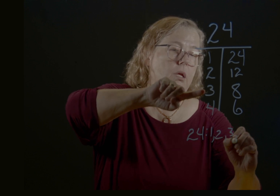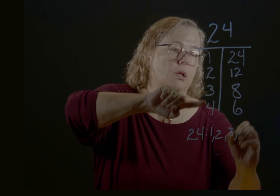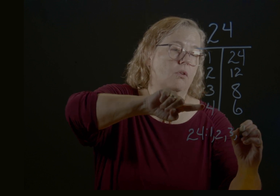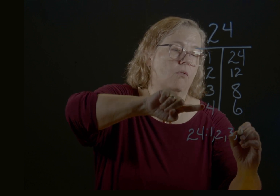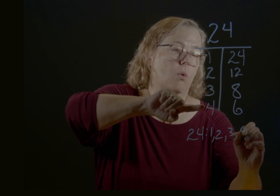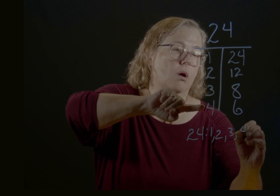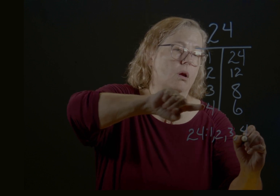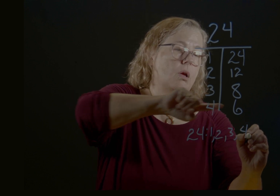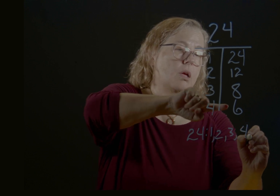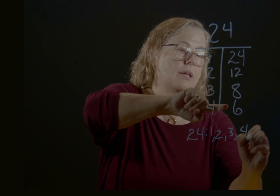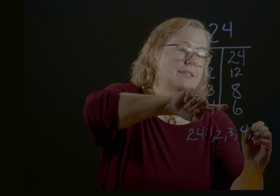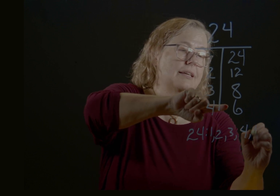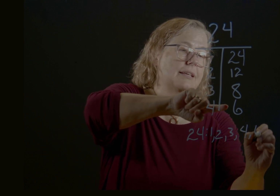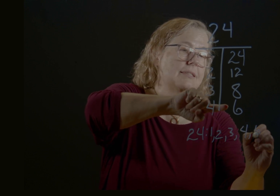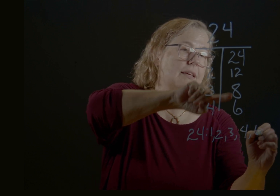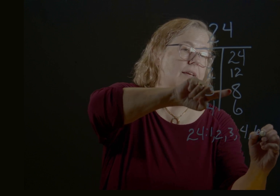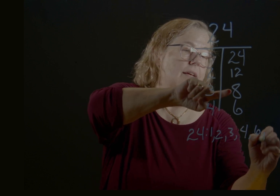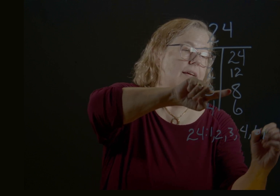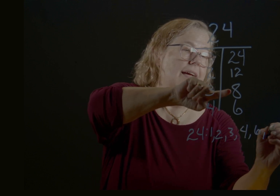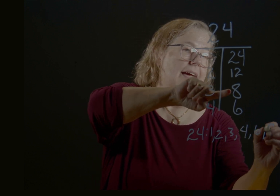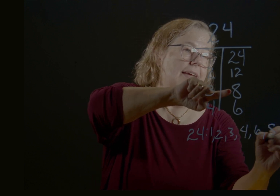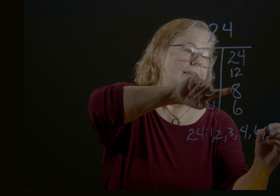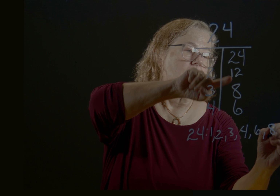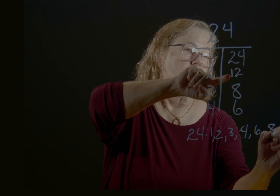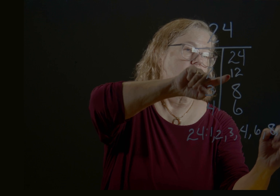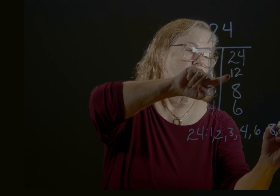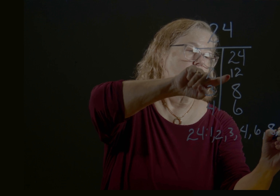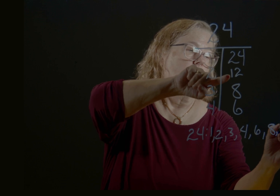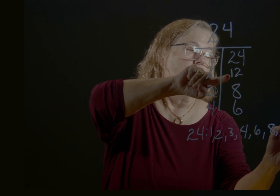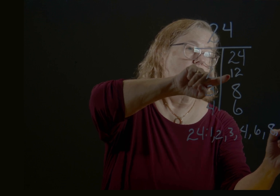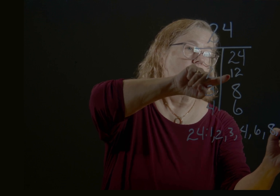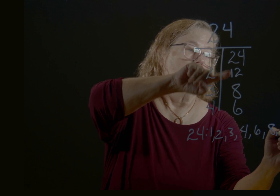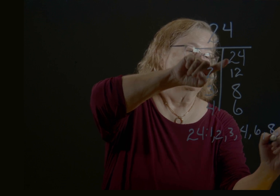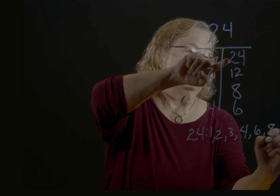4, 6, 8, 12, and 24.